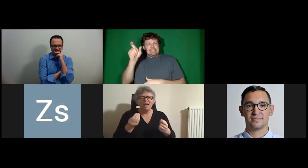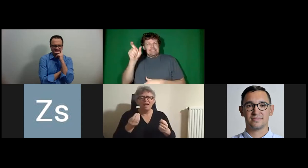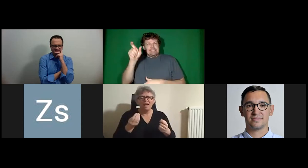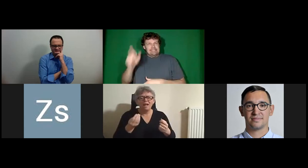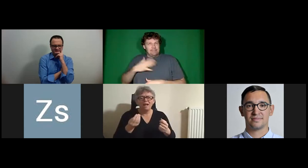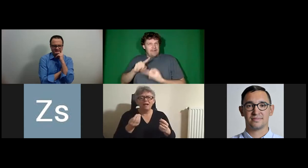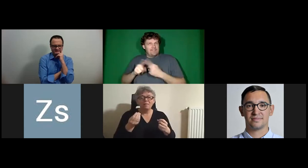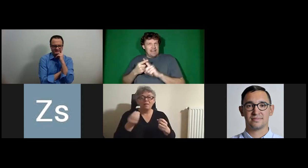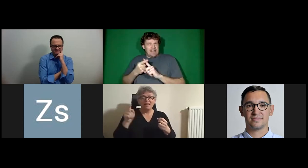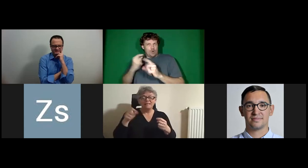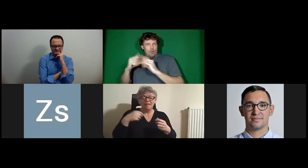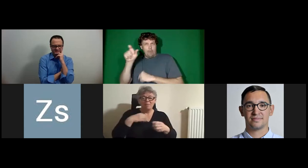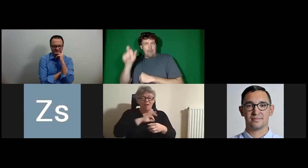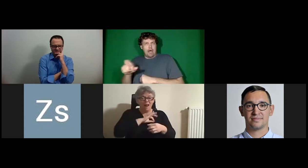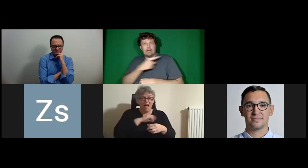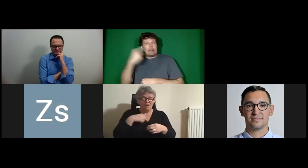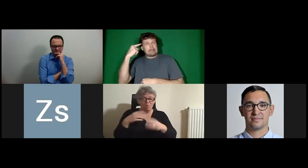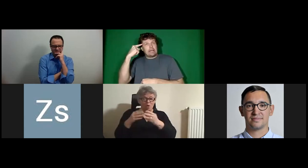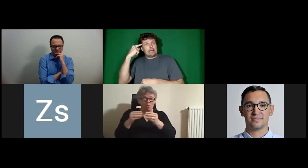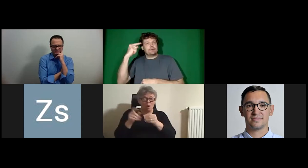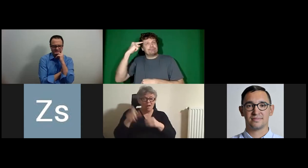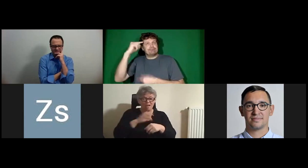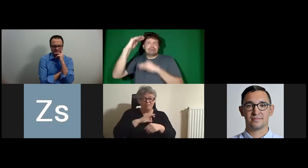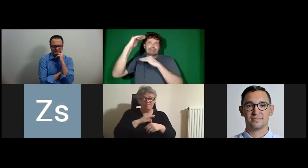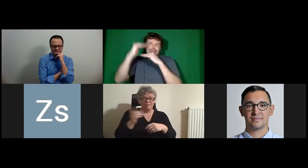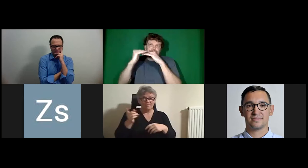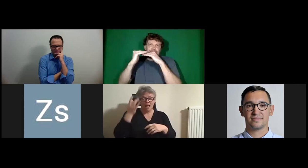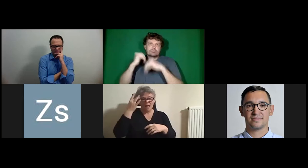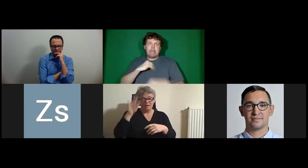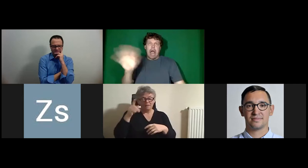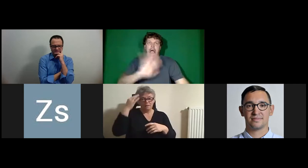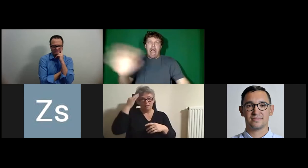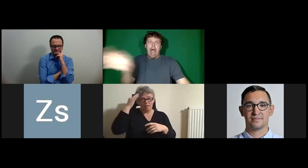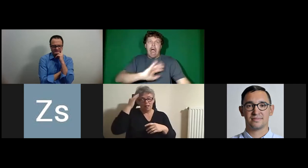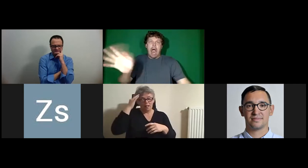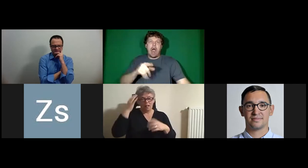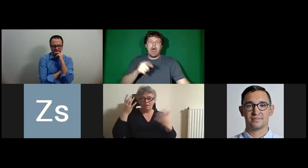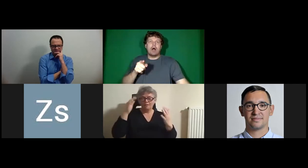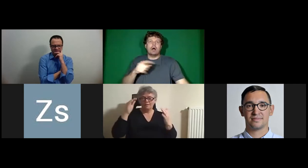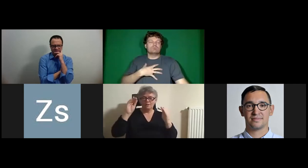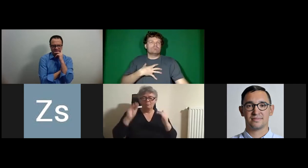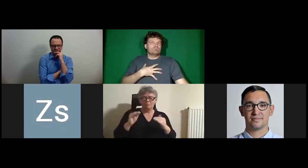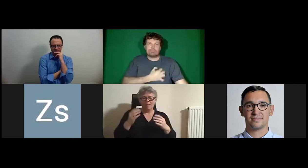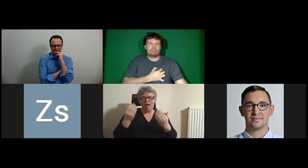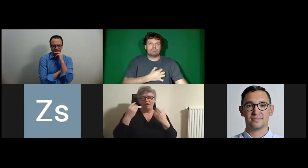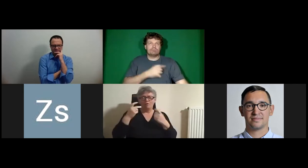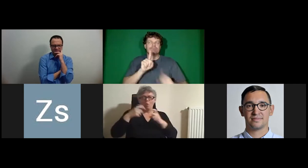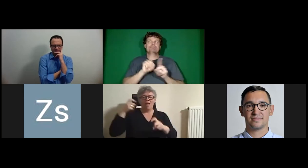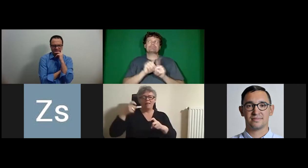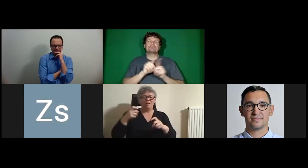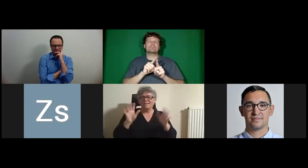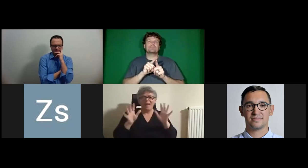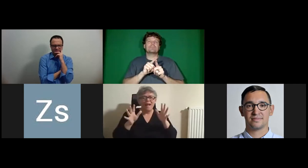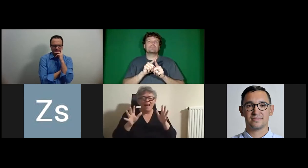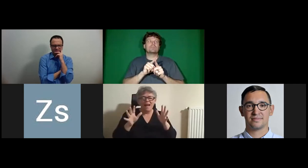are intelligent. They can just communicate and there's no issues. I'm like, yeah. He's like, I have a deaf friend in